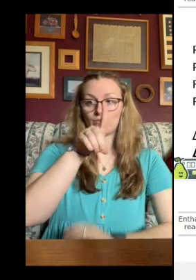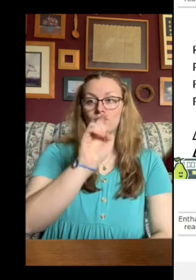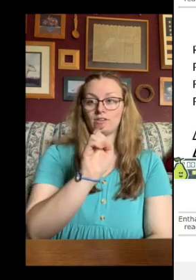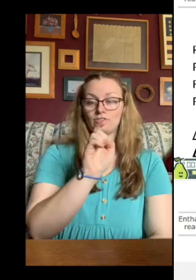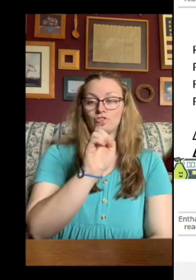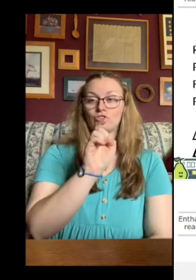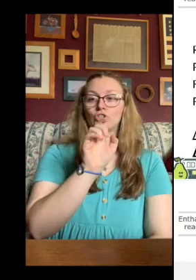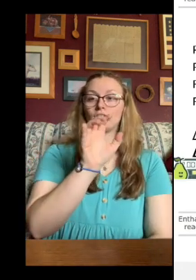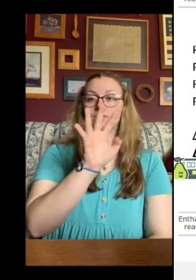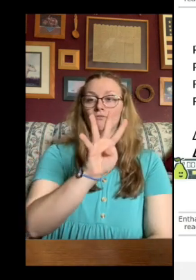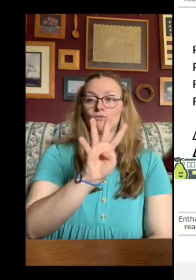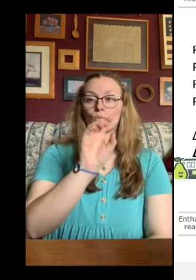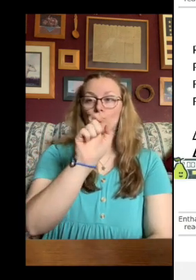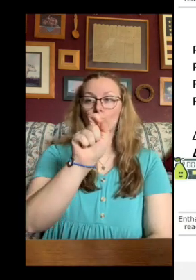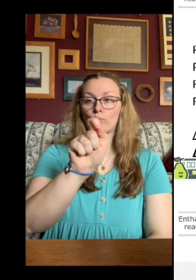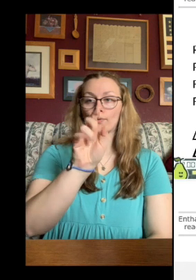negative